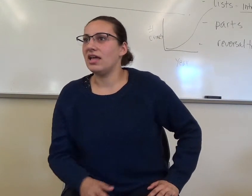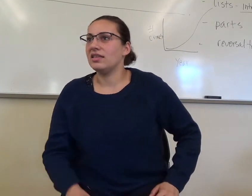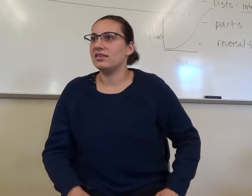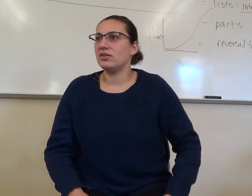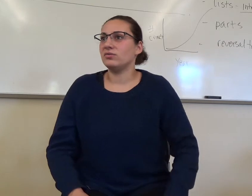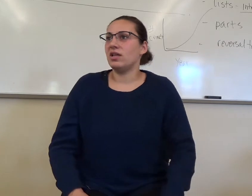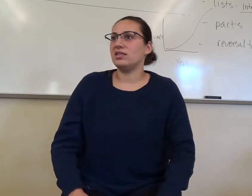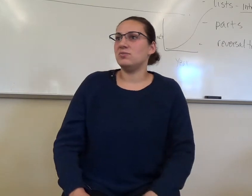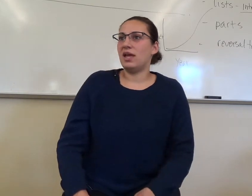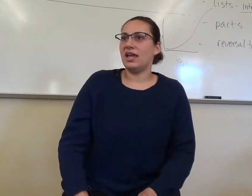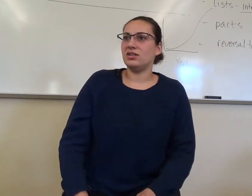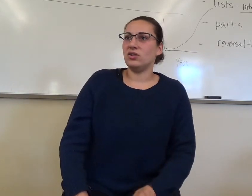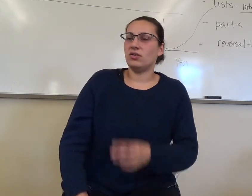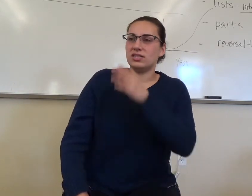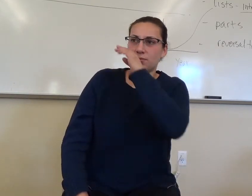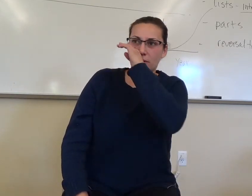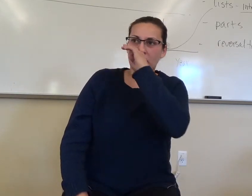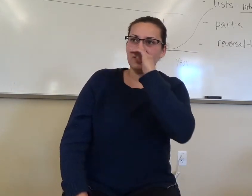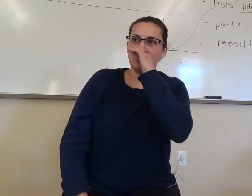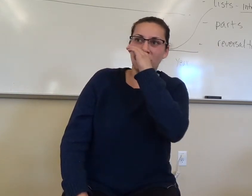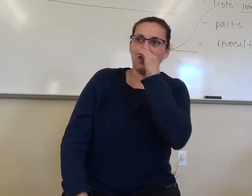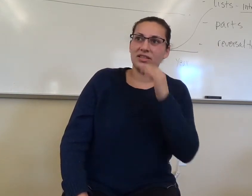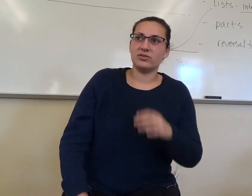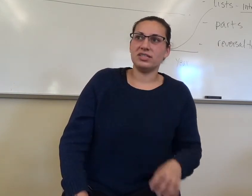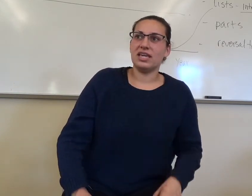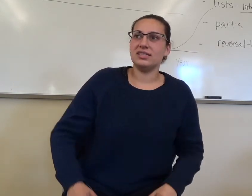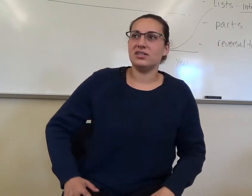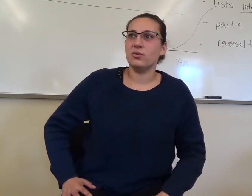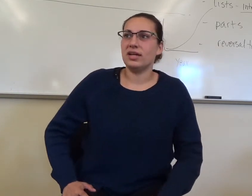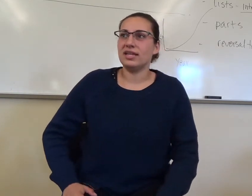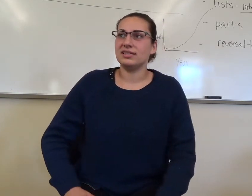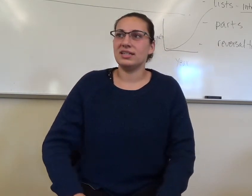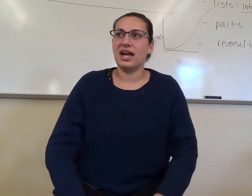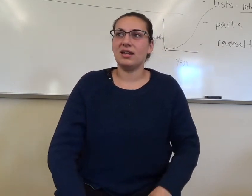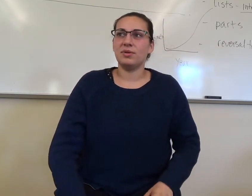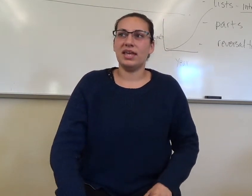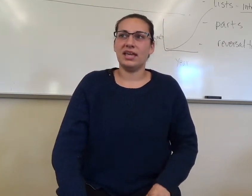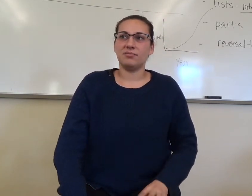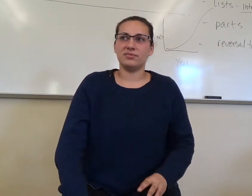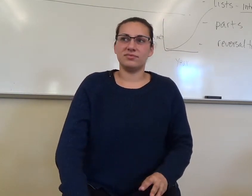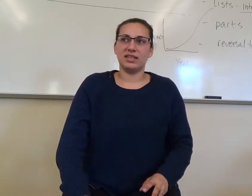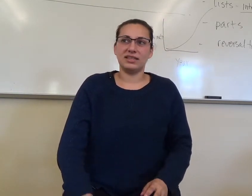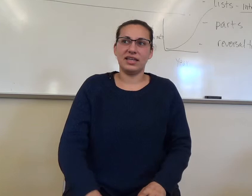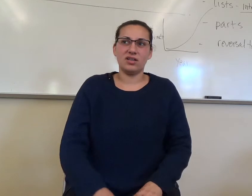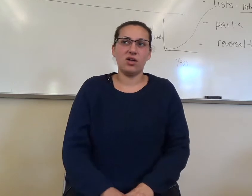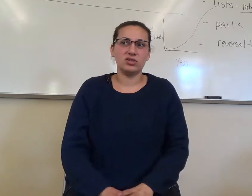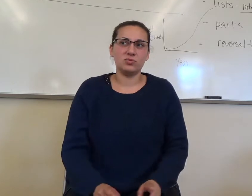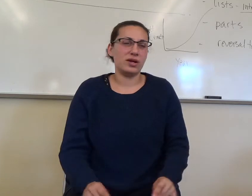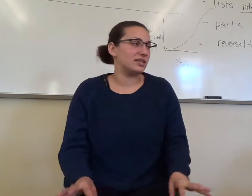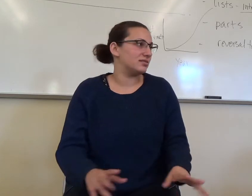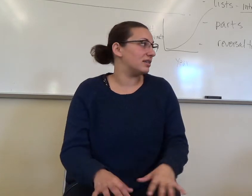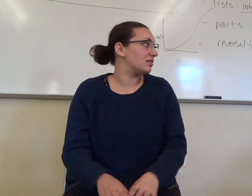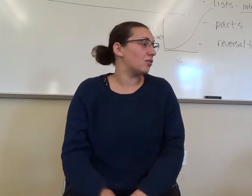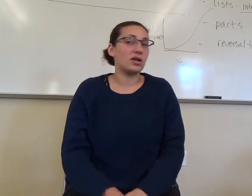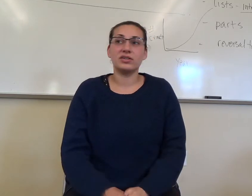then they're in Spain, they spread around some more, and there's kings and queens, and it kind of became like they all spread But they are around in all